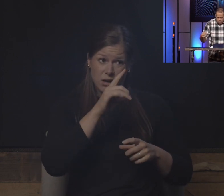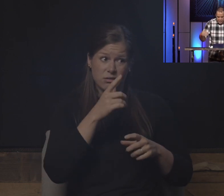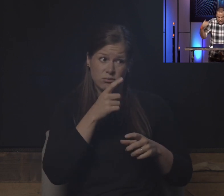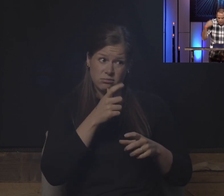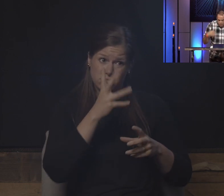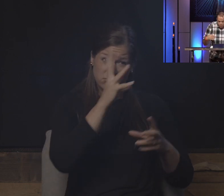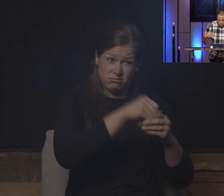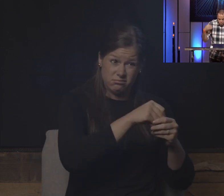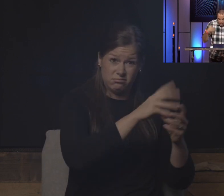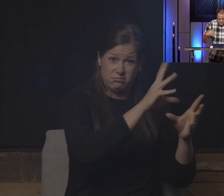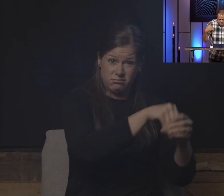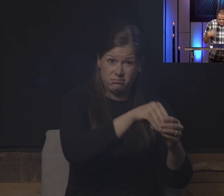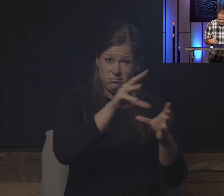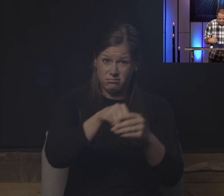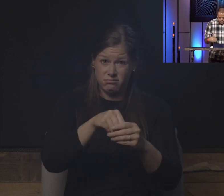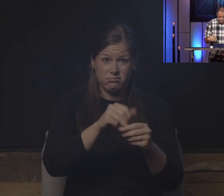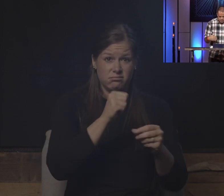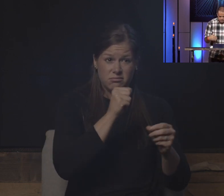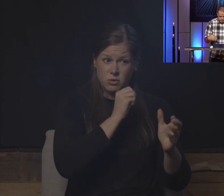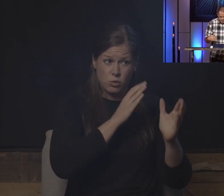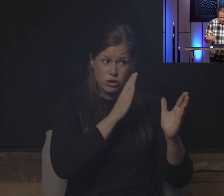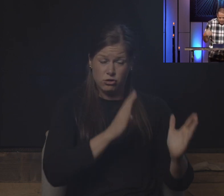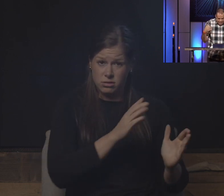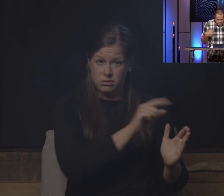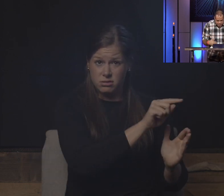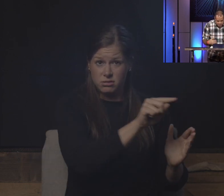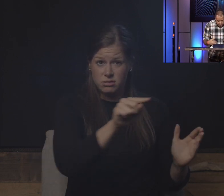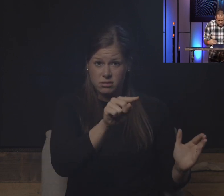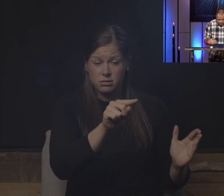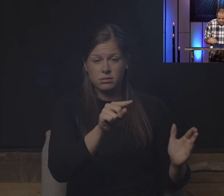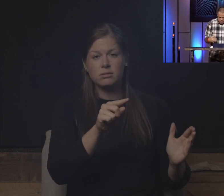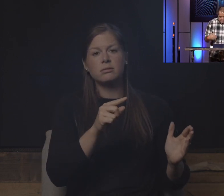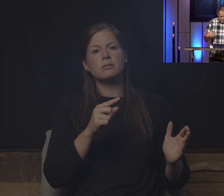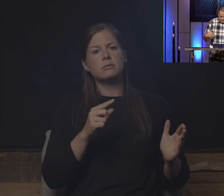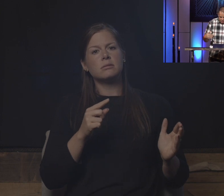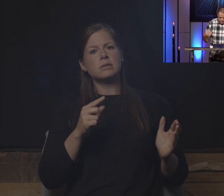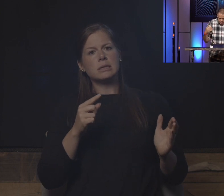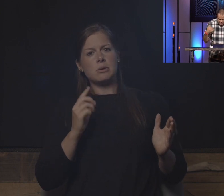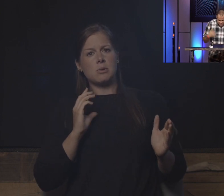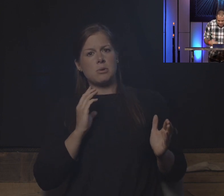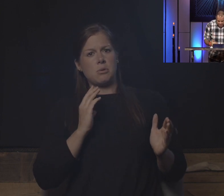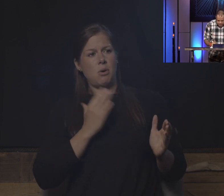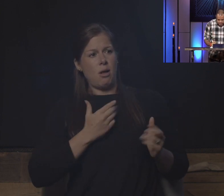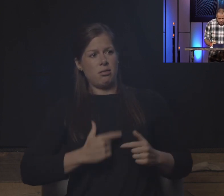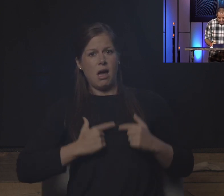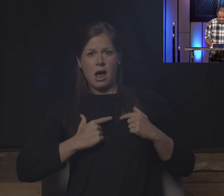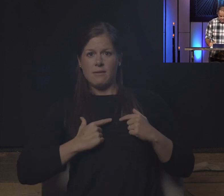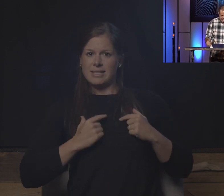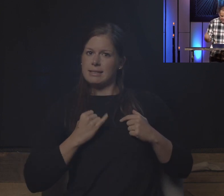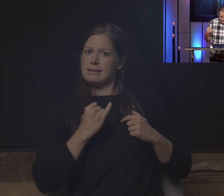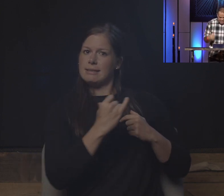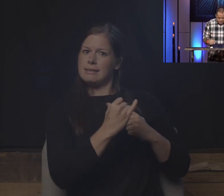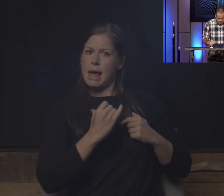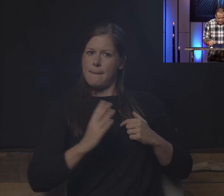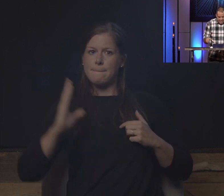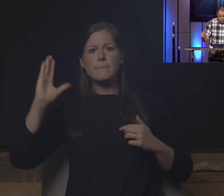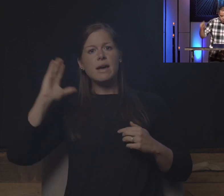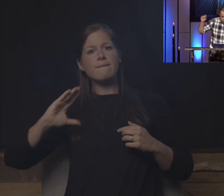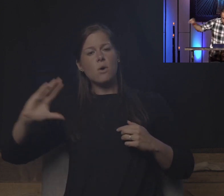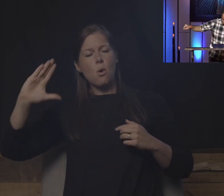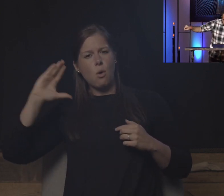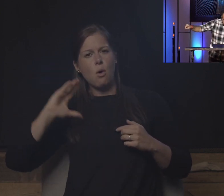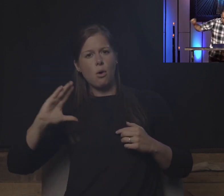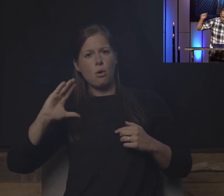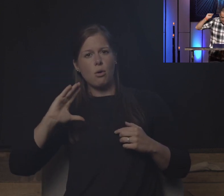whom we all once lived, in the passions of our flesh, carrying out the desires of the body and the mind,